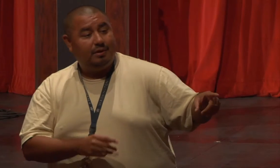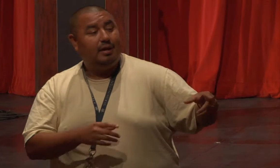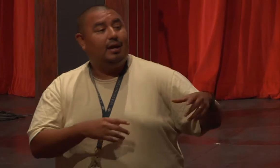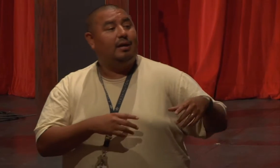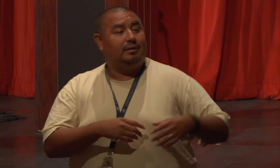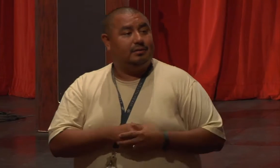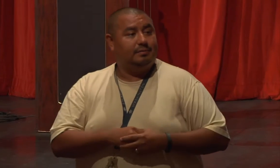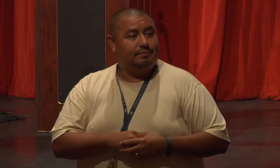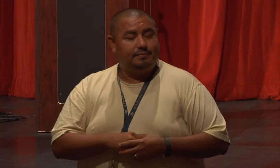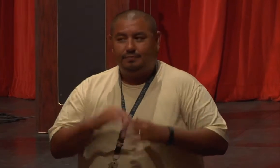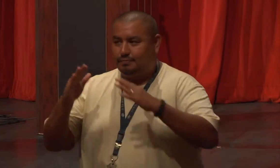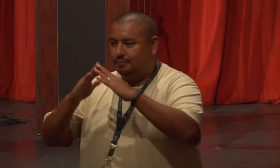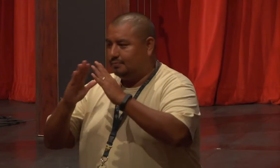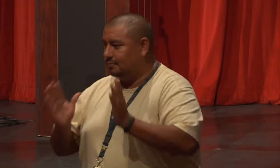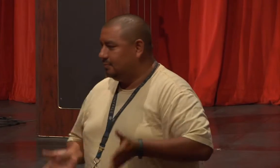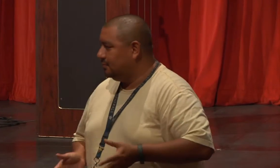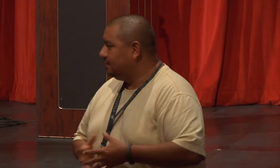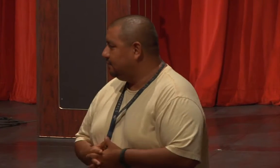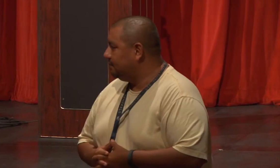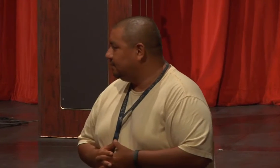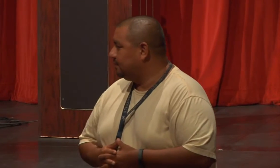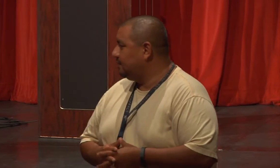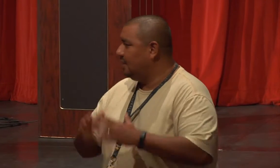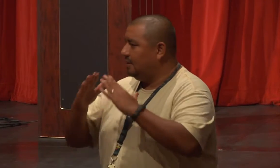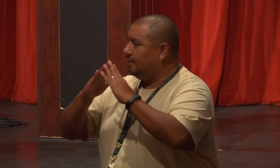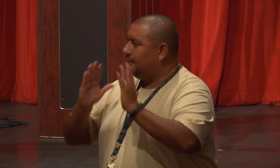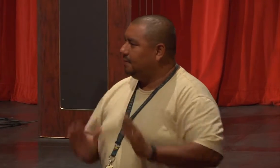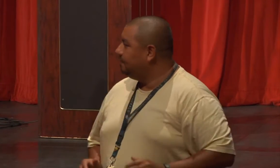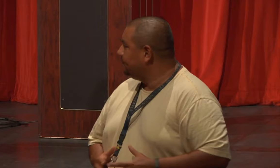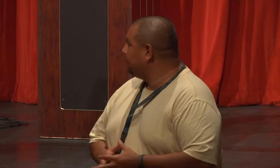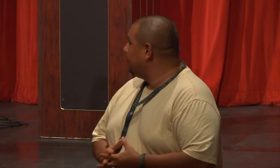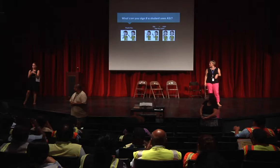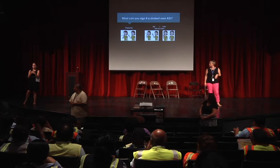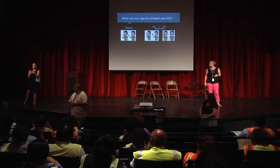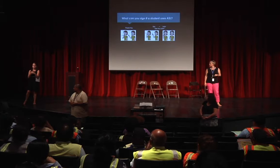house. And that's is that your house? Is that where you should be?